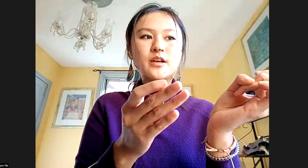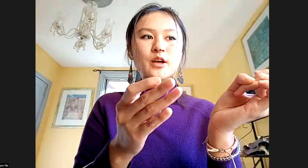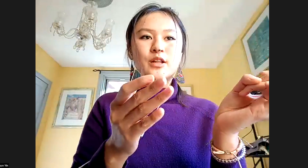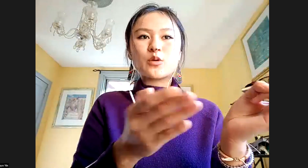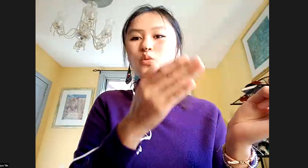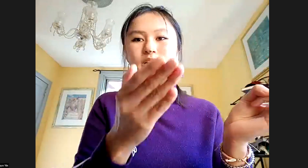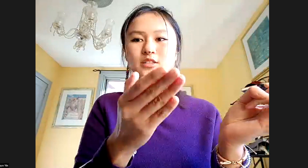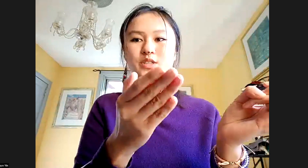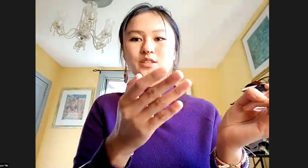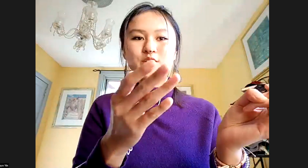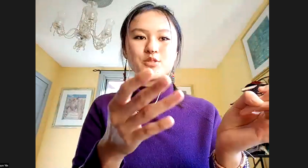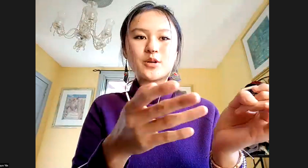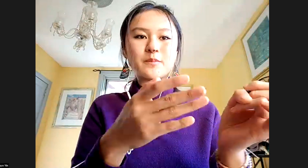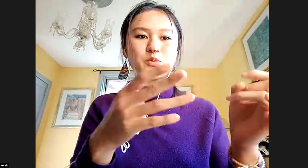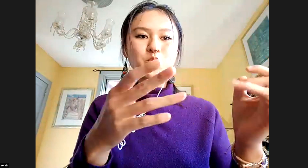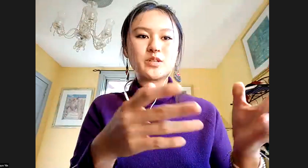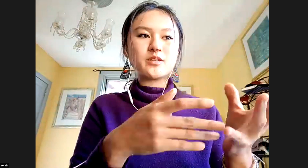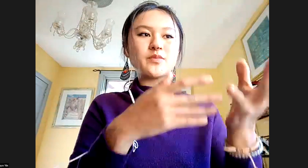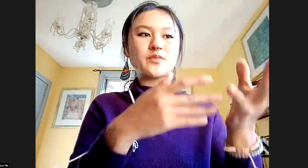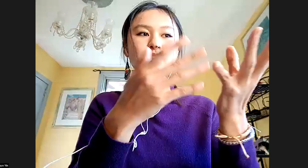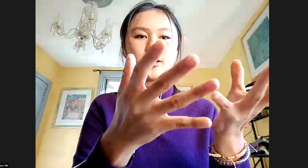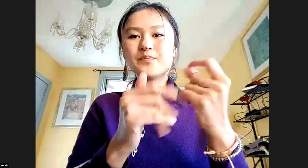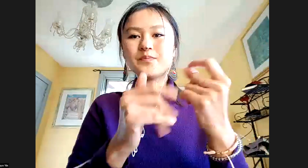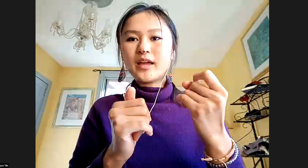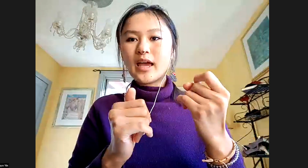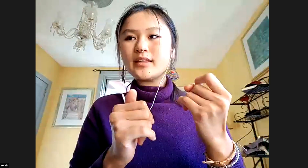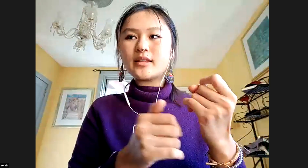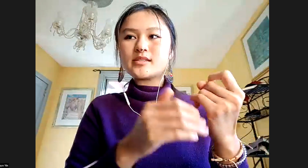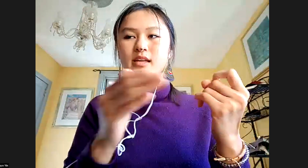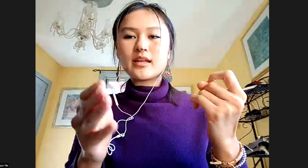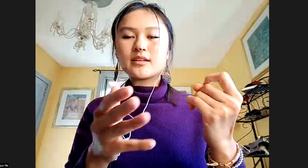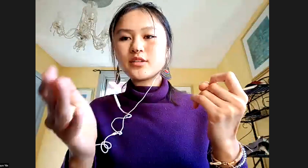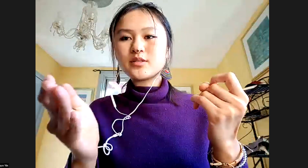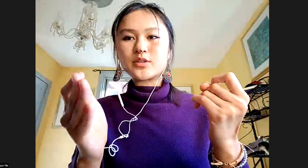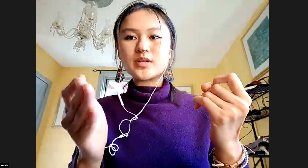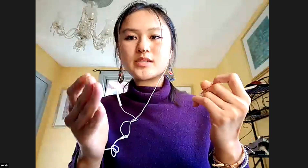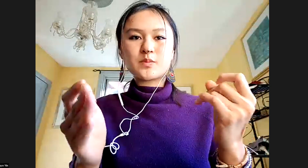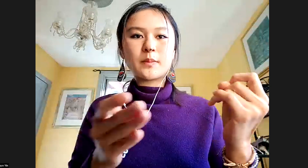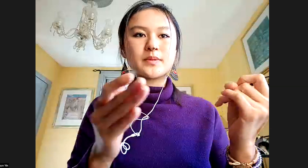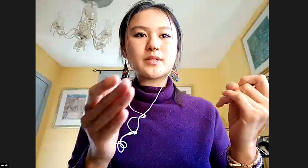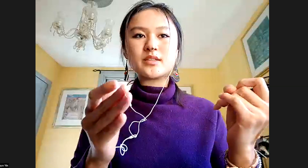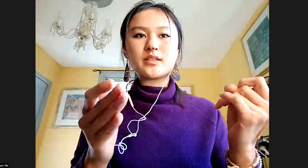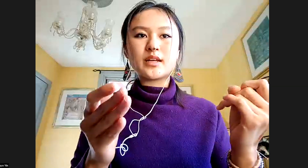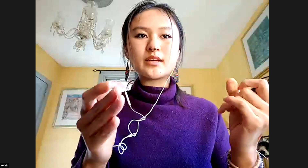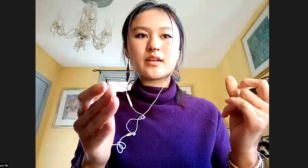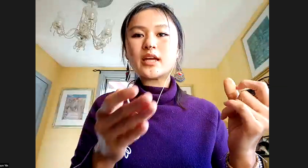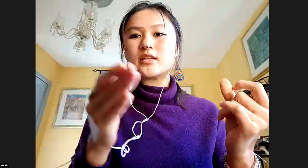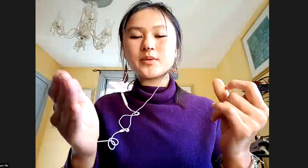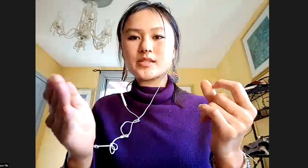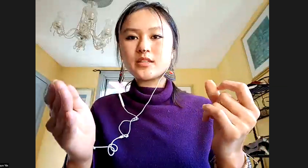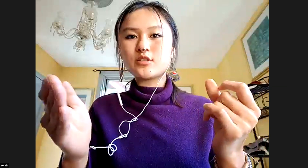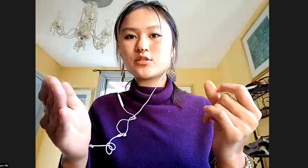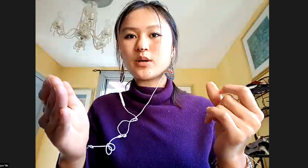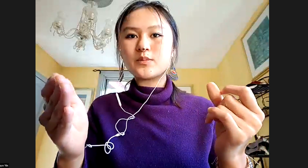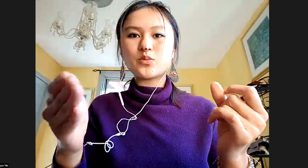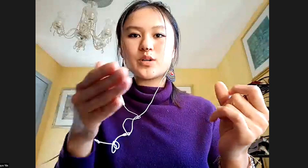probability like 100 to the word the, and then the third model assigns probability like